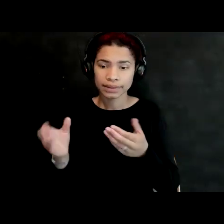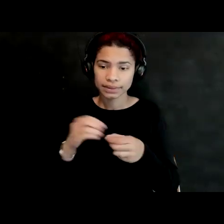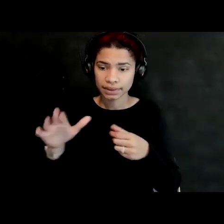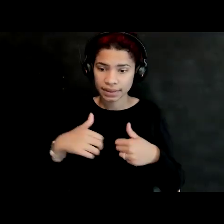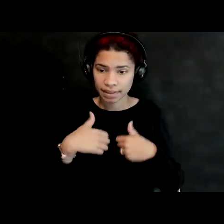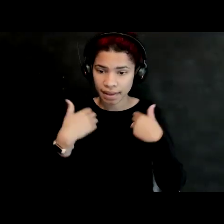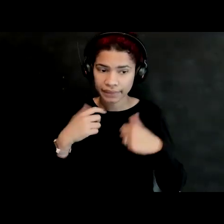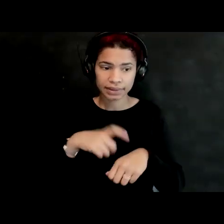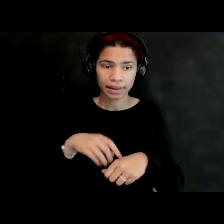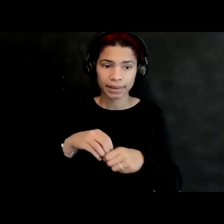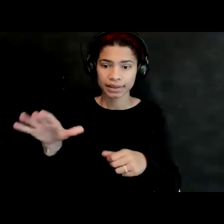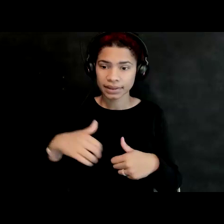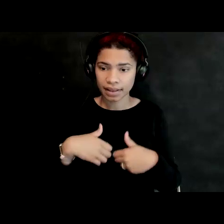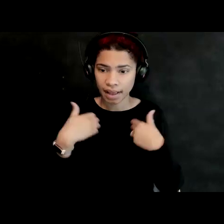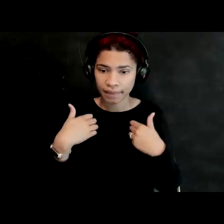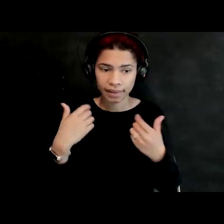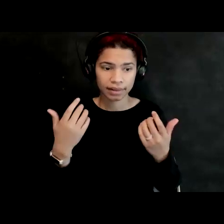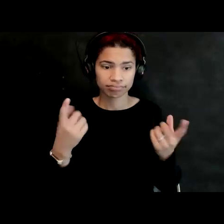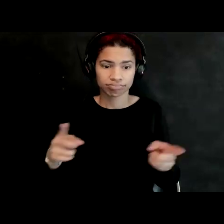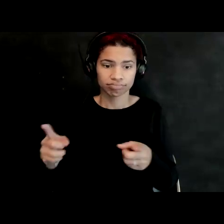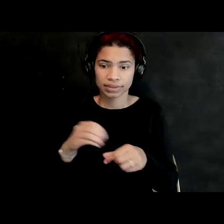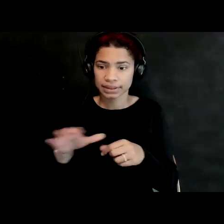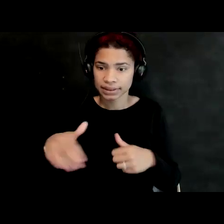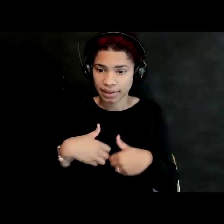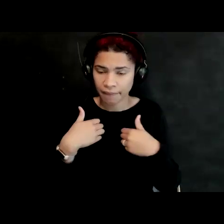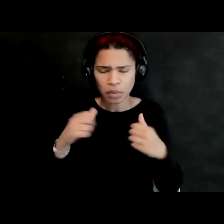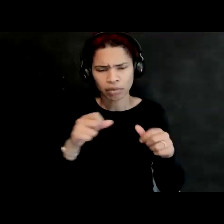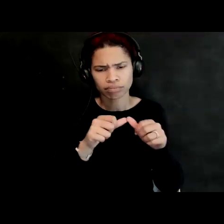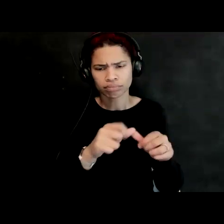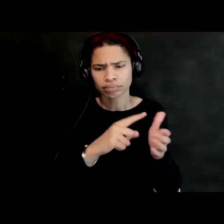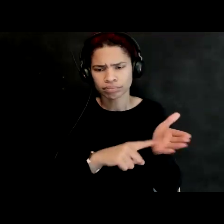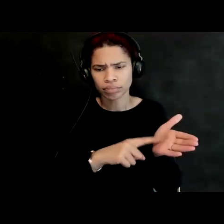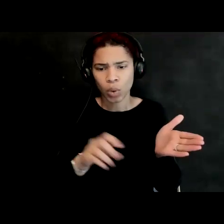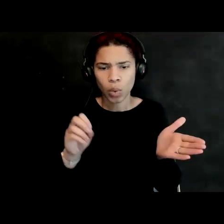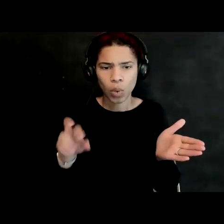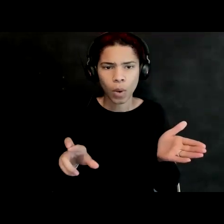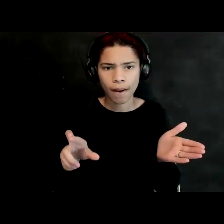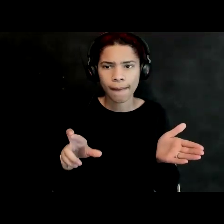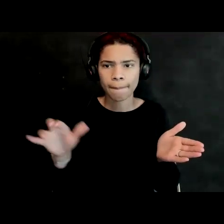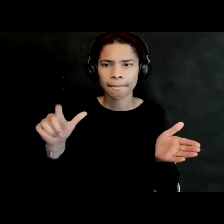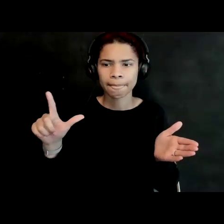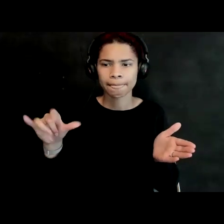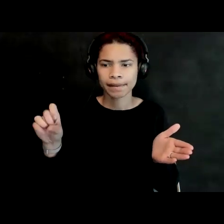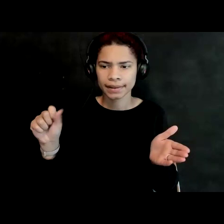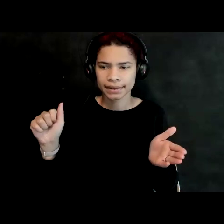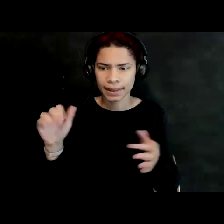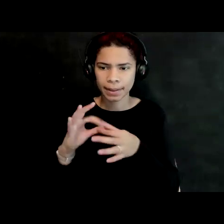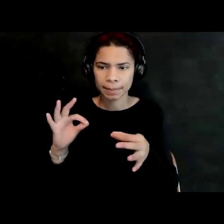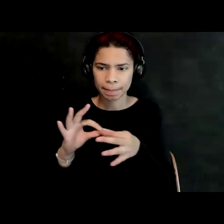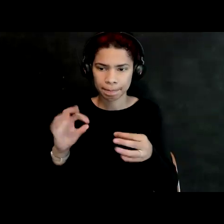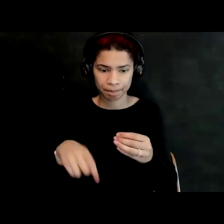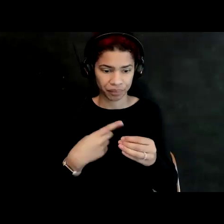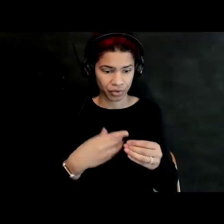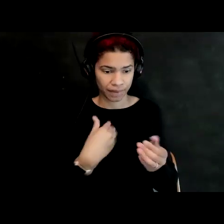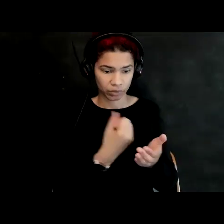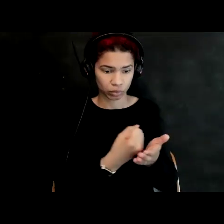his life where you can just continue to research. Or it's sort of, I think to what Lisa was saying, when you take source